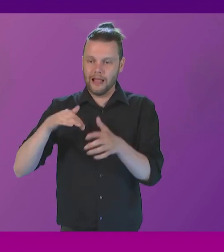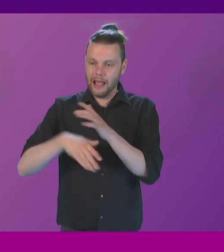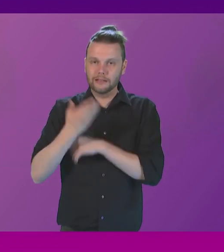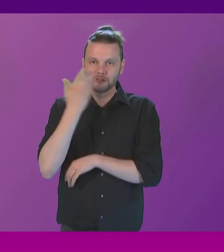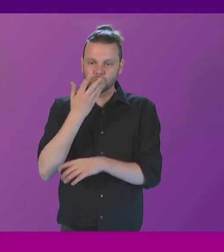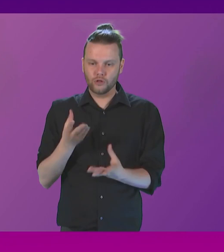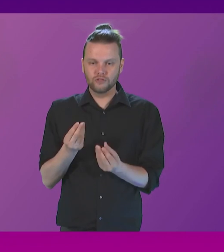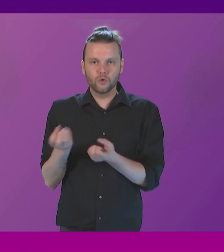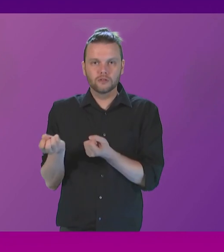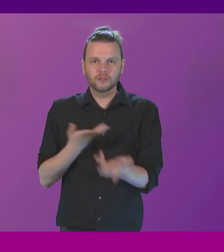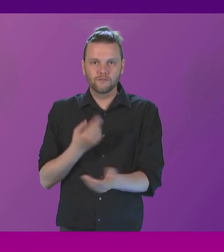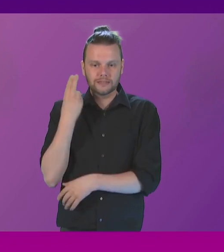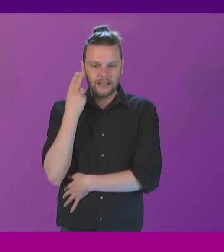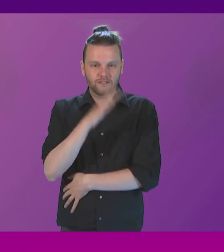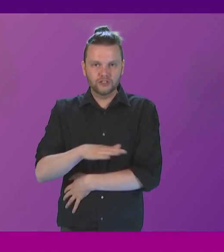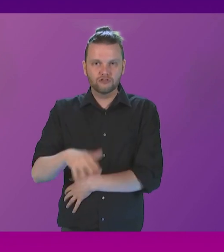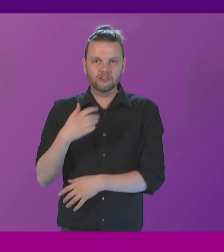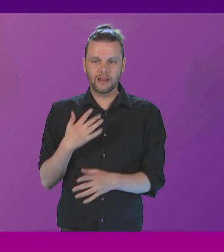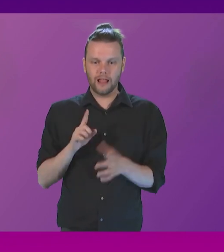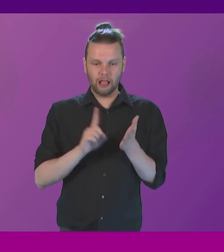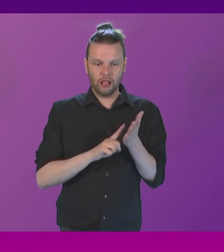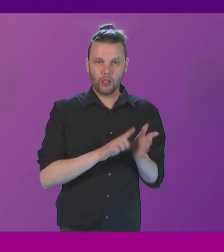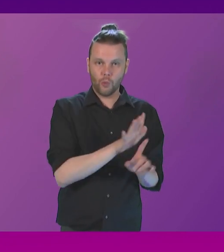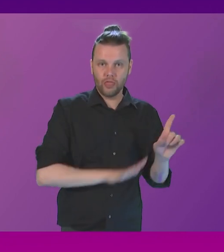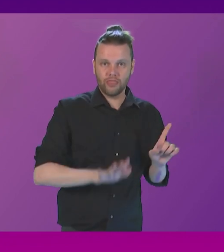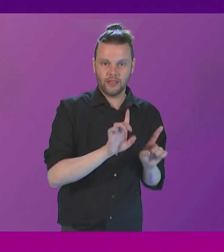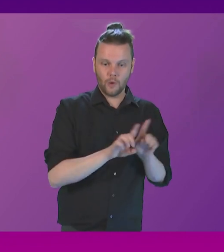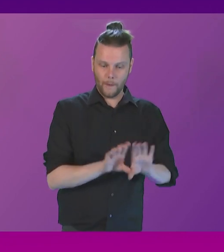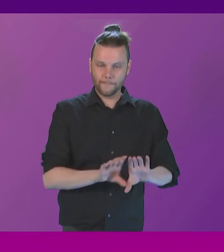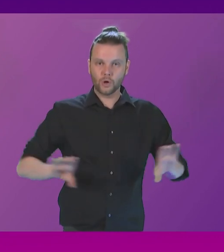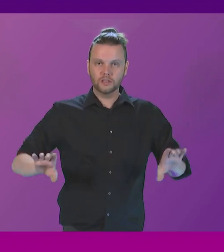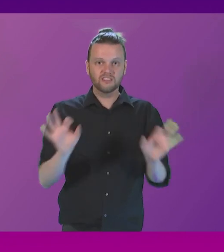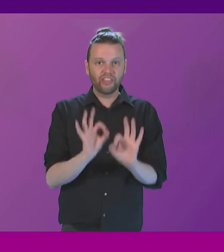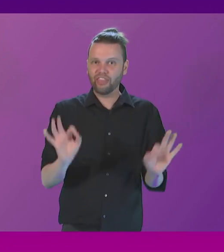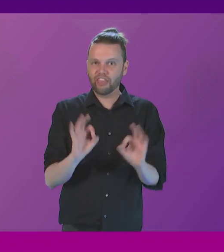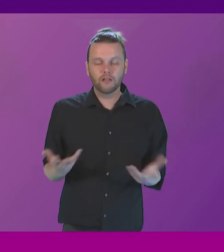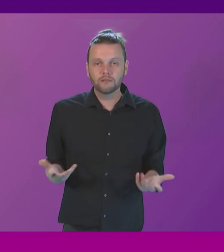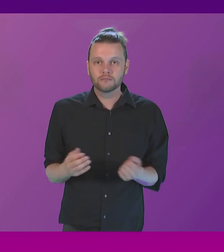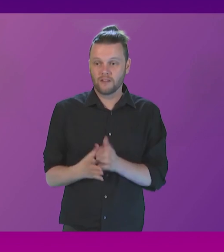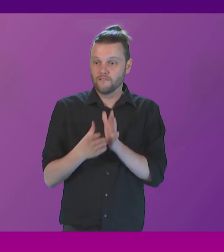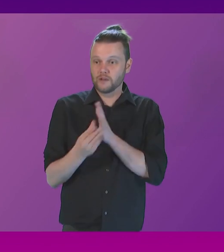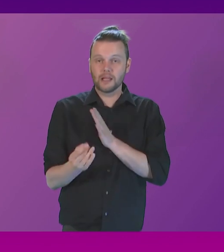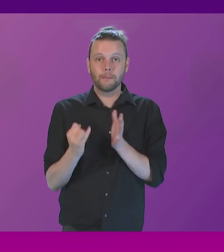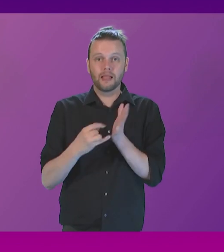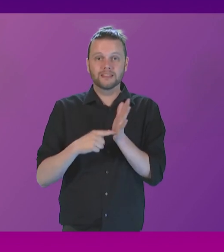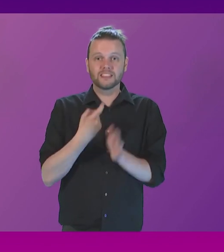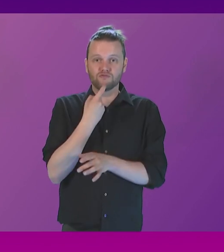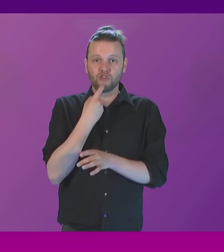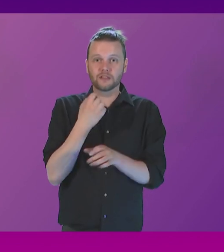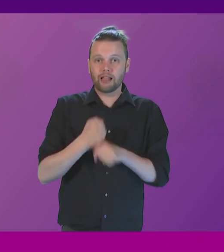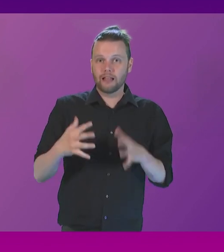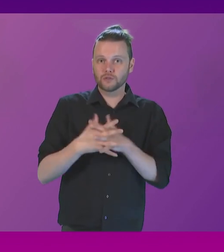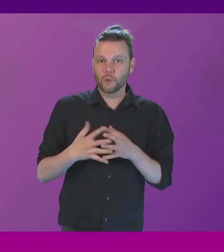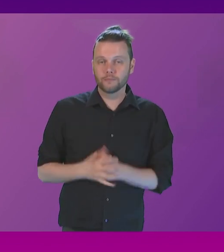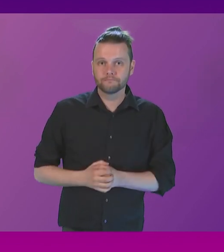resource provision for deaf children in the Lothian and Borders area, like, for example, St. Rocks in Glasgow. And